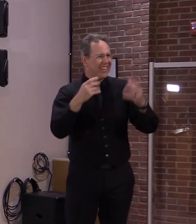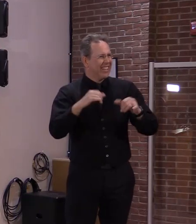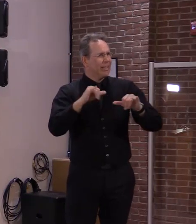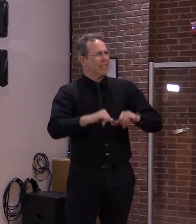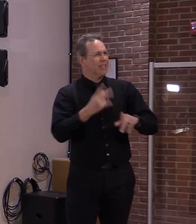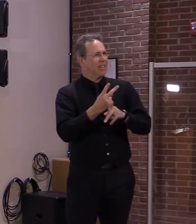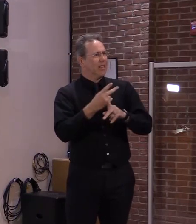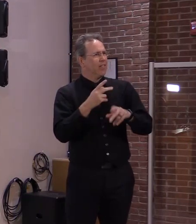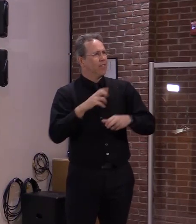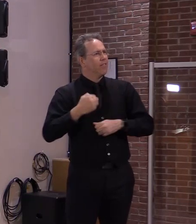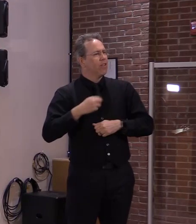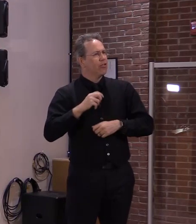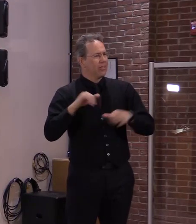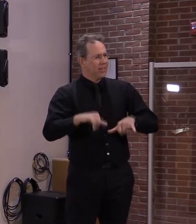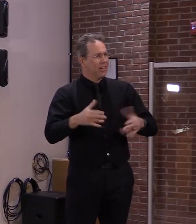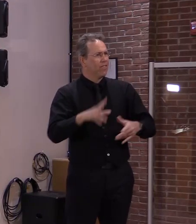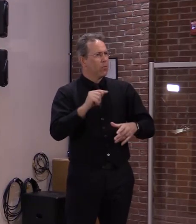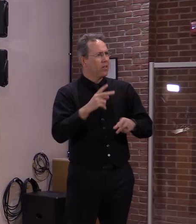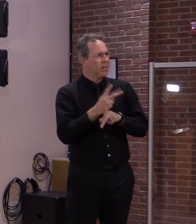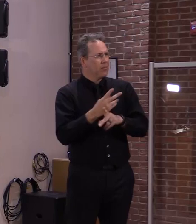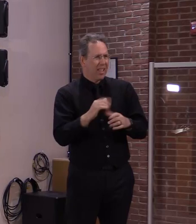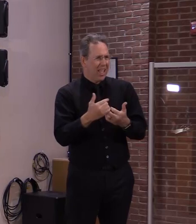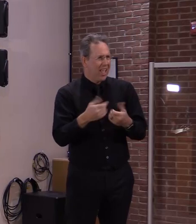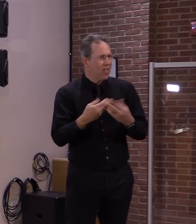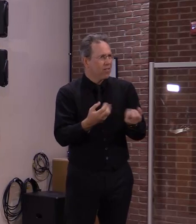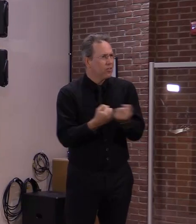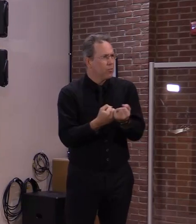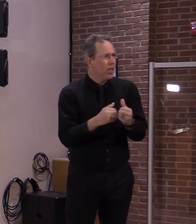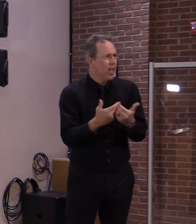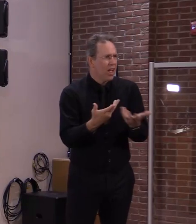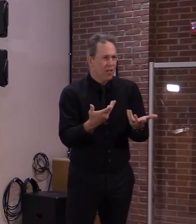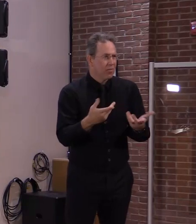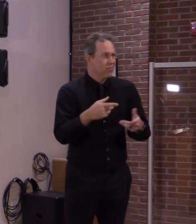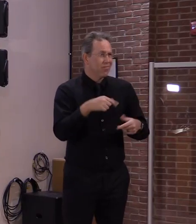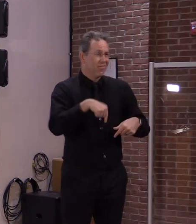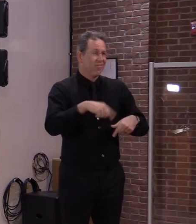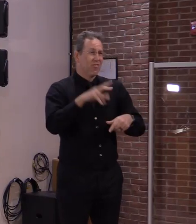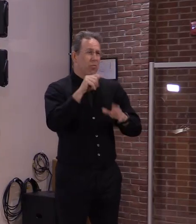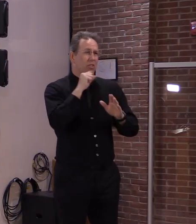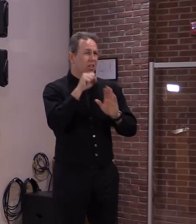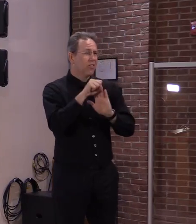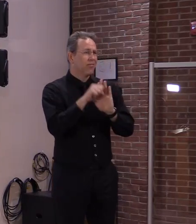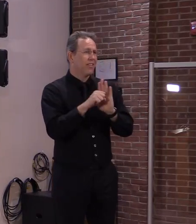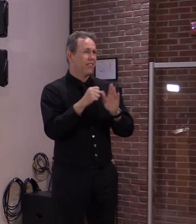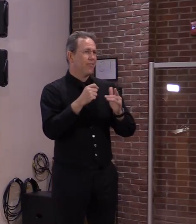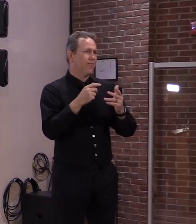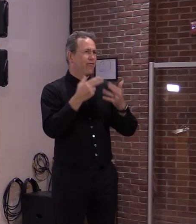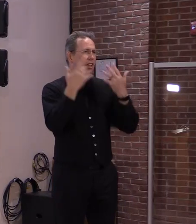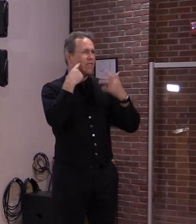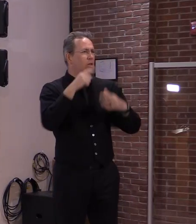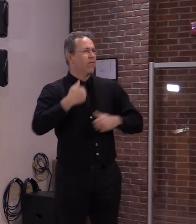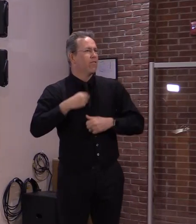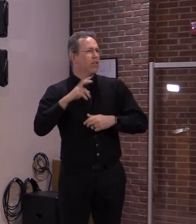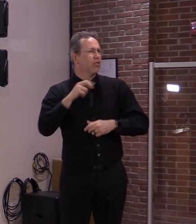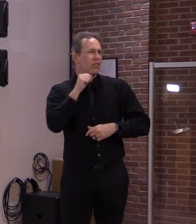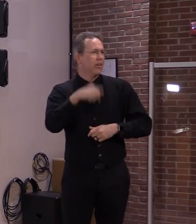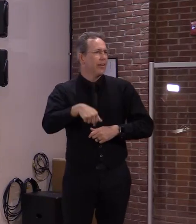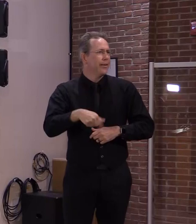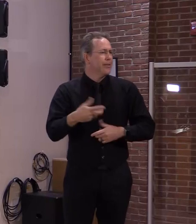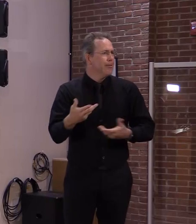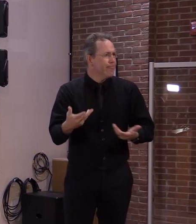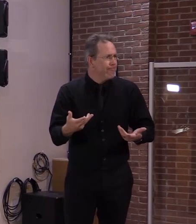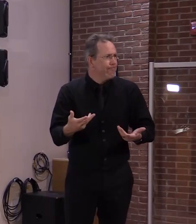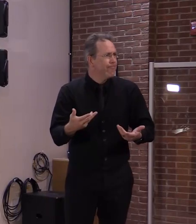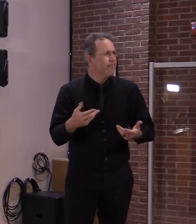seen where those in the military retire at a fairly young age, sometimes in their 40s, and looking